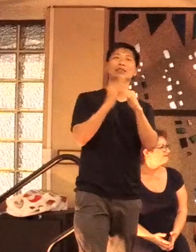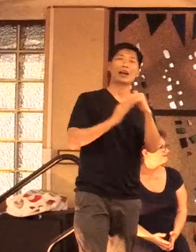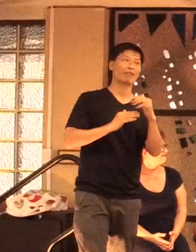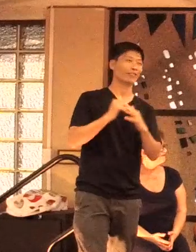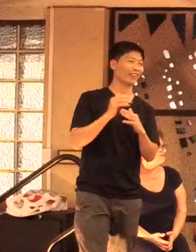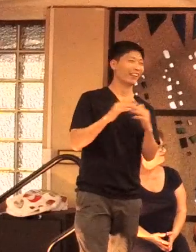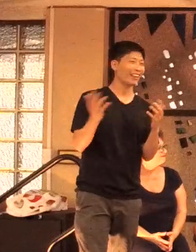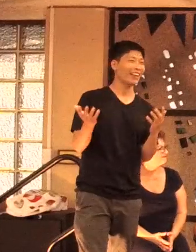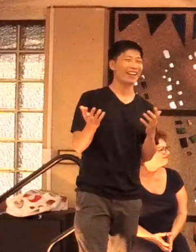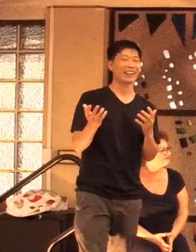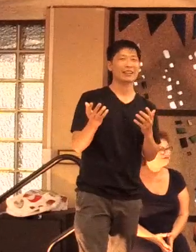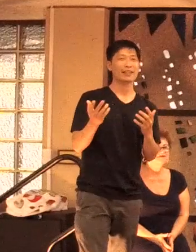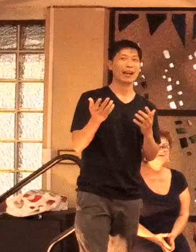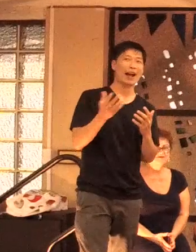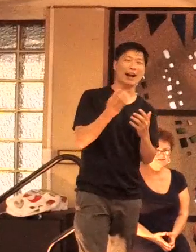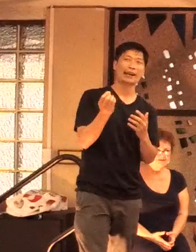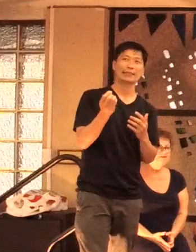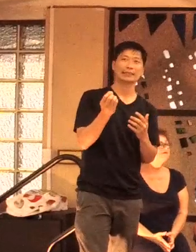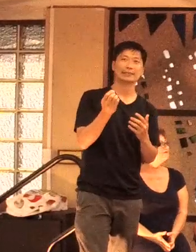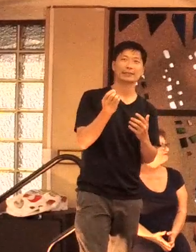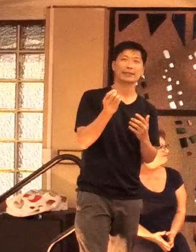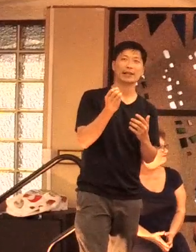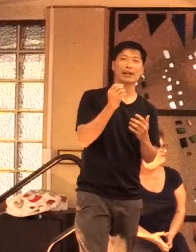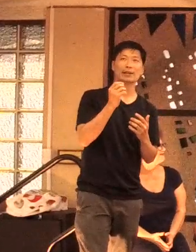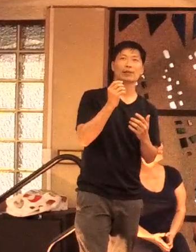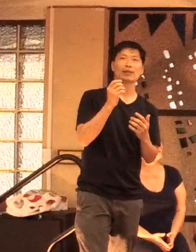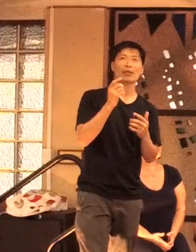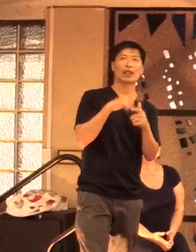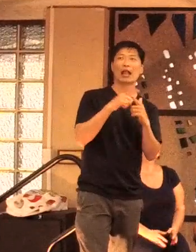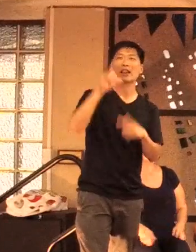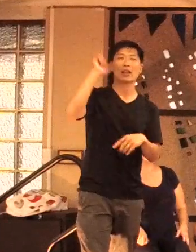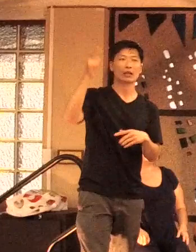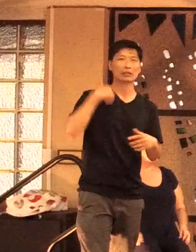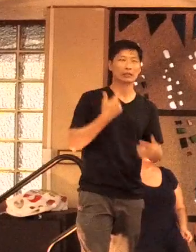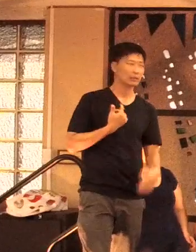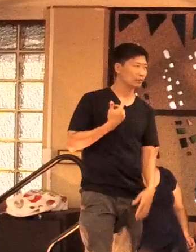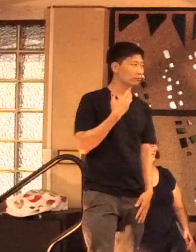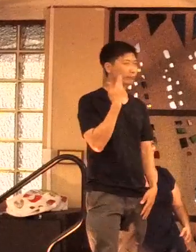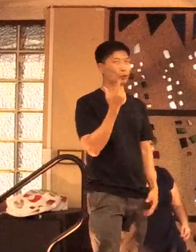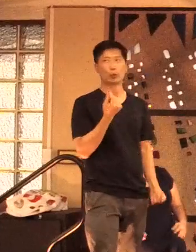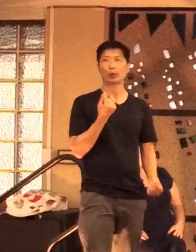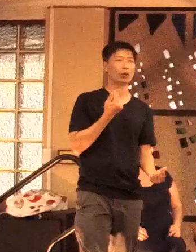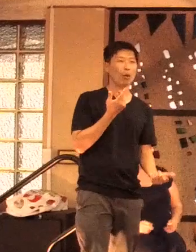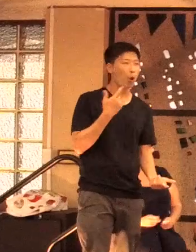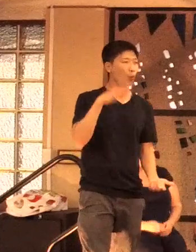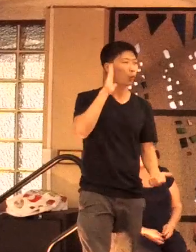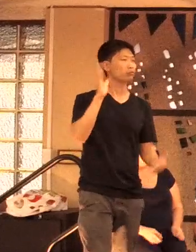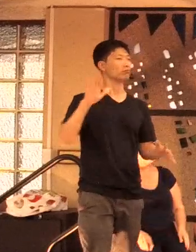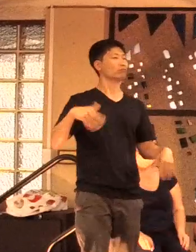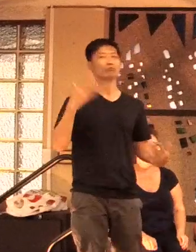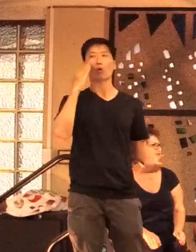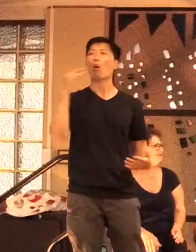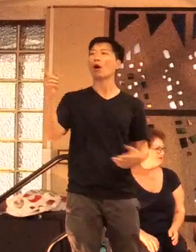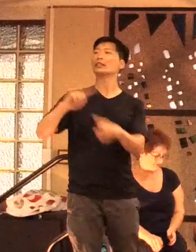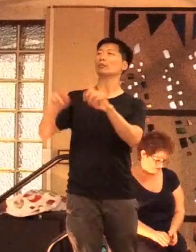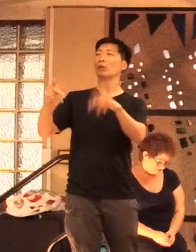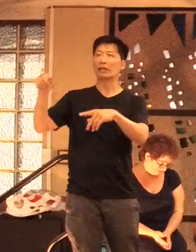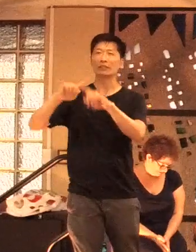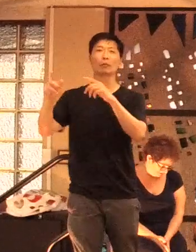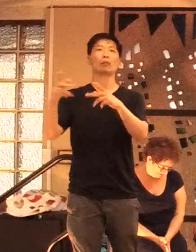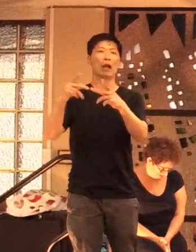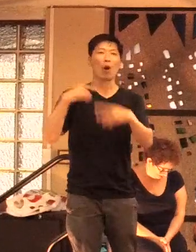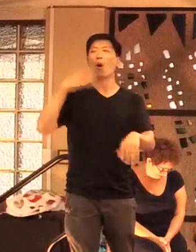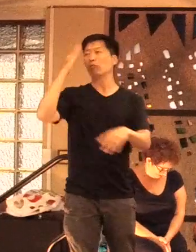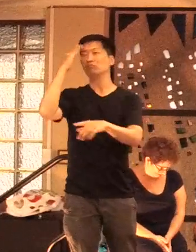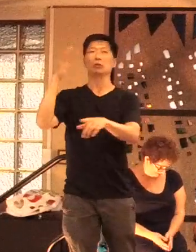and just not be bored with them later on. It's first like have fun with the other people from other places.